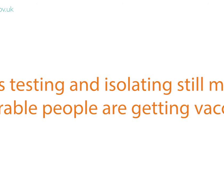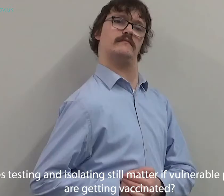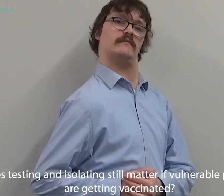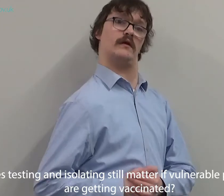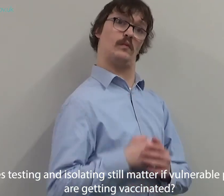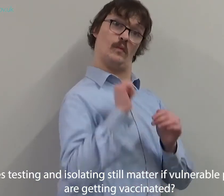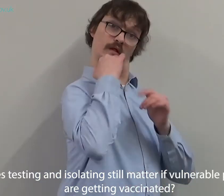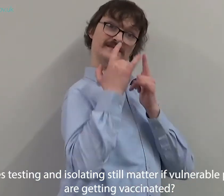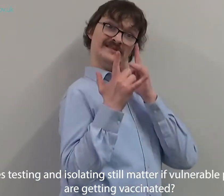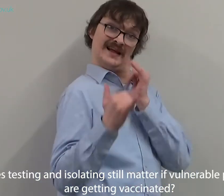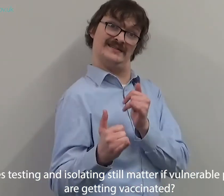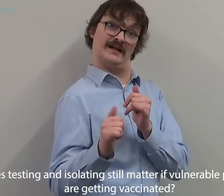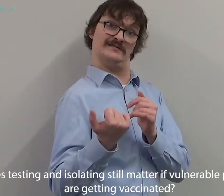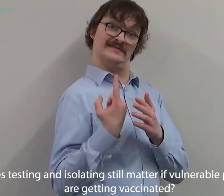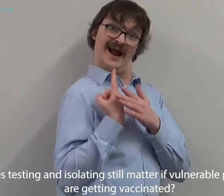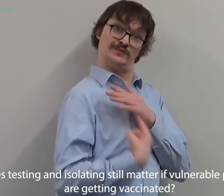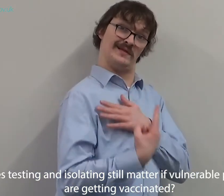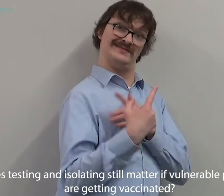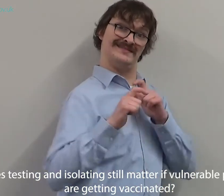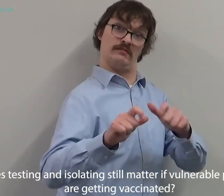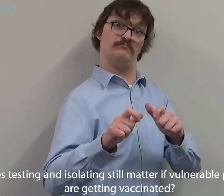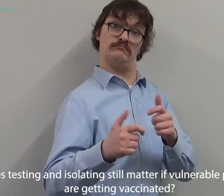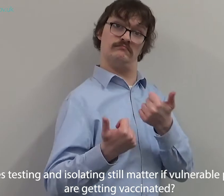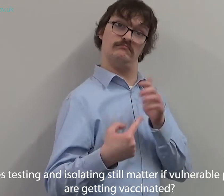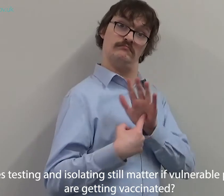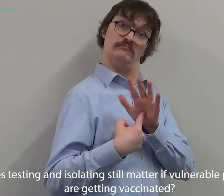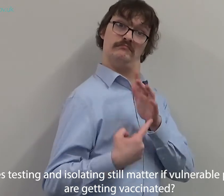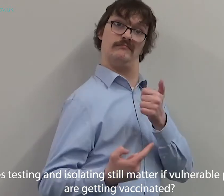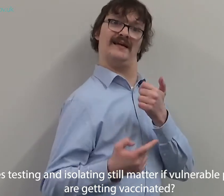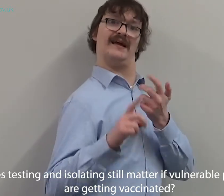Does testing and isolating still matter if vulnerable people are getting vaccinated?